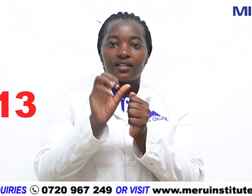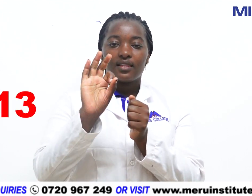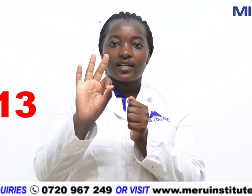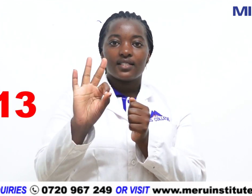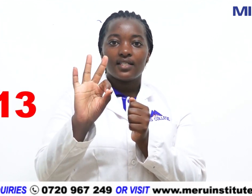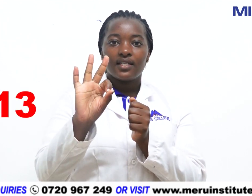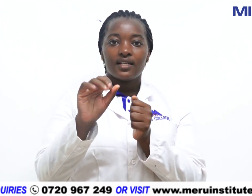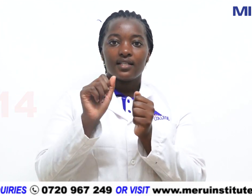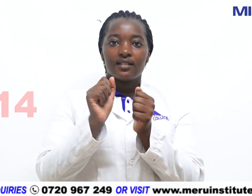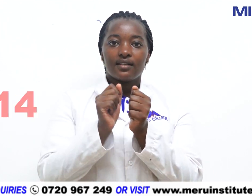13,